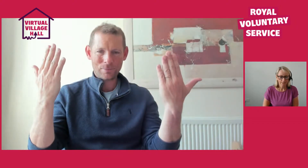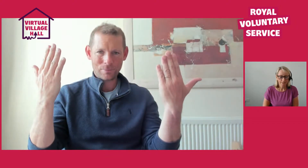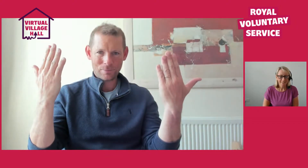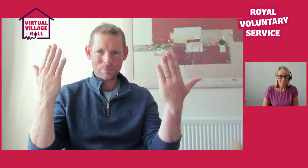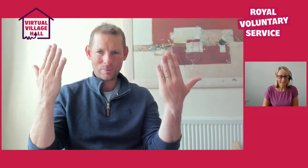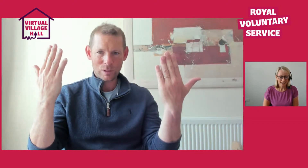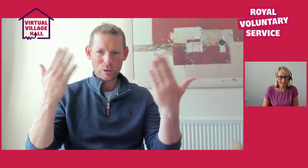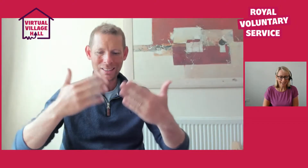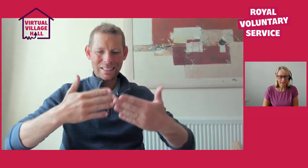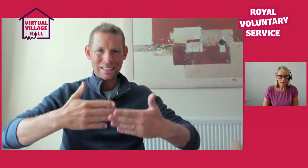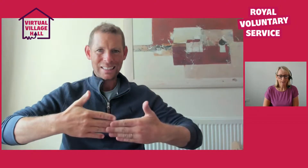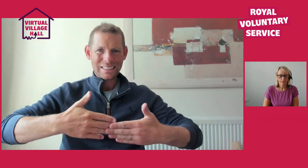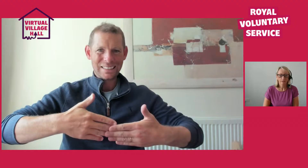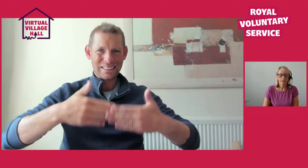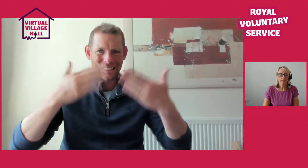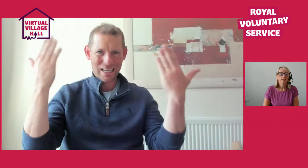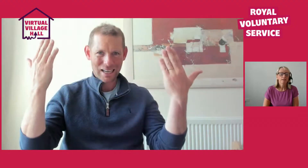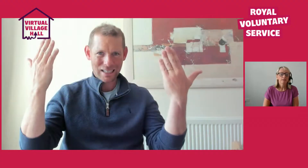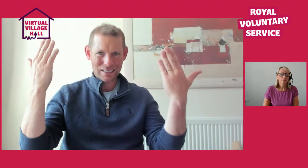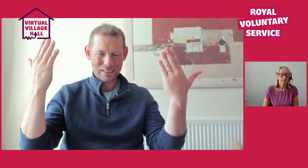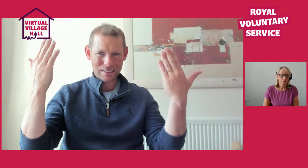So that's day,